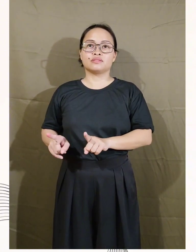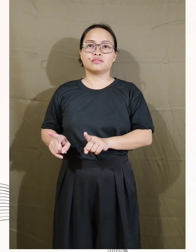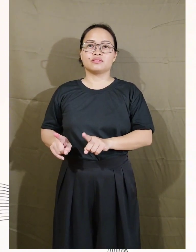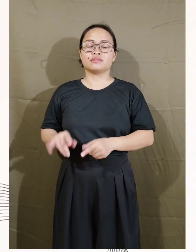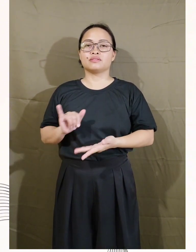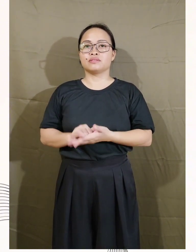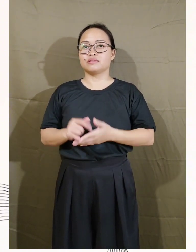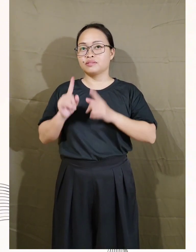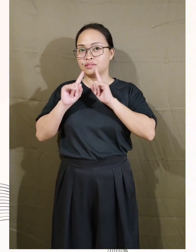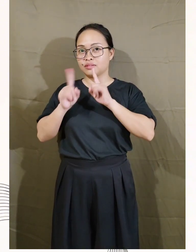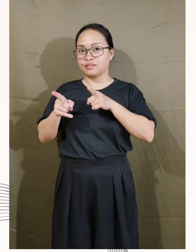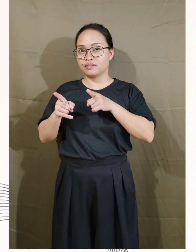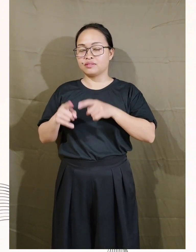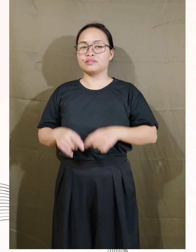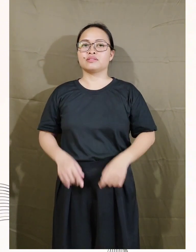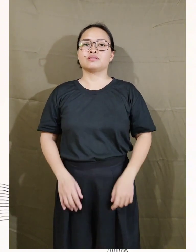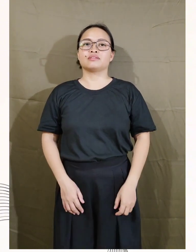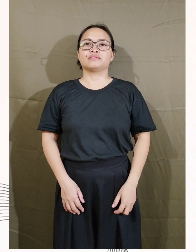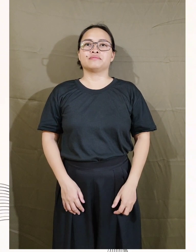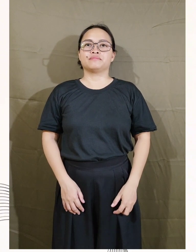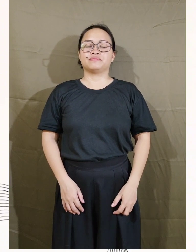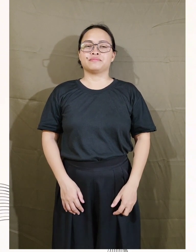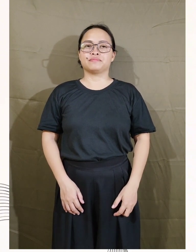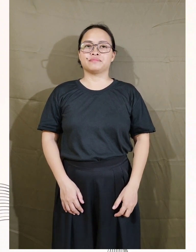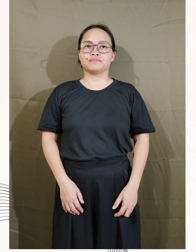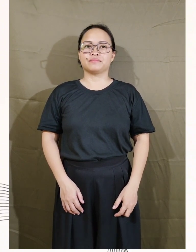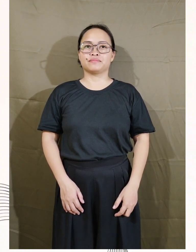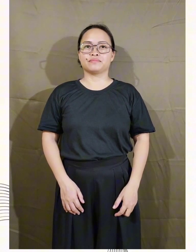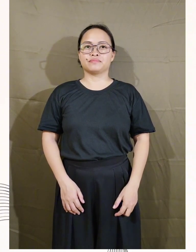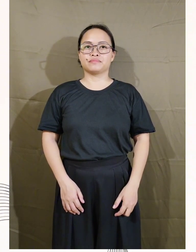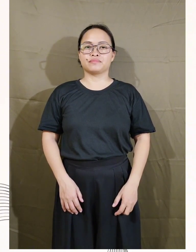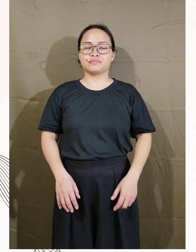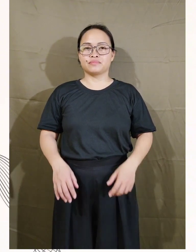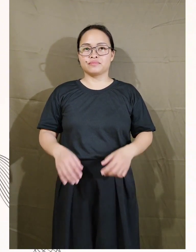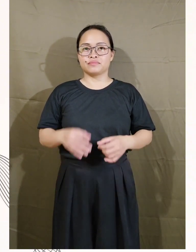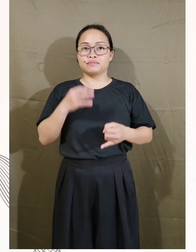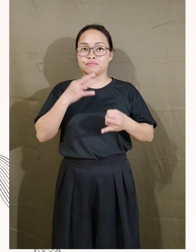is obtained after subtracting these numbers.